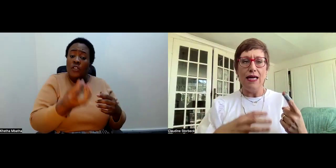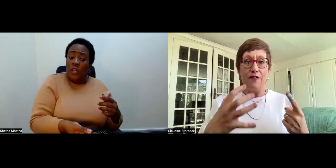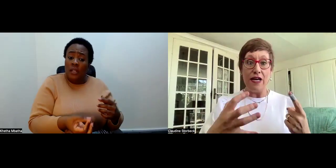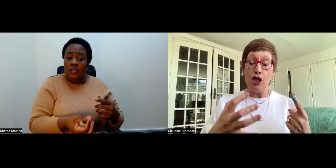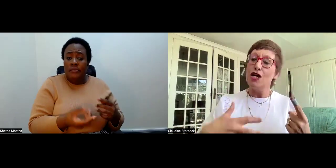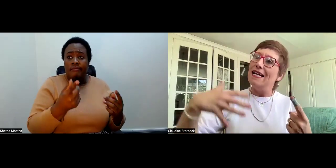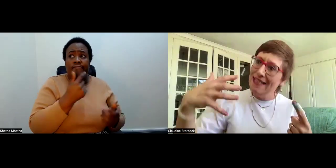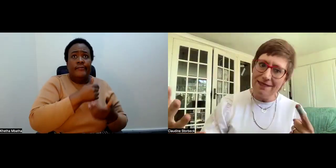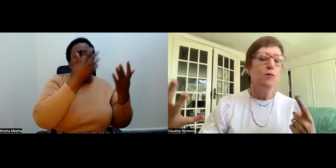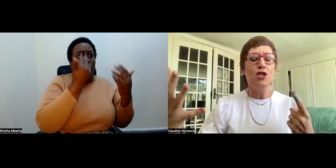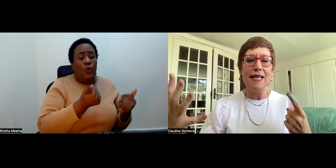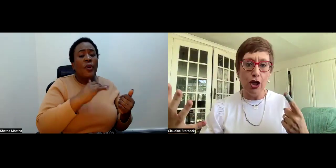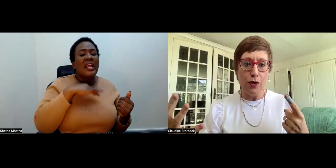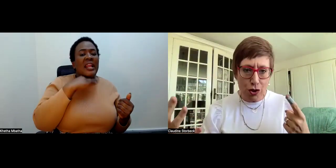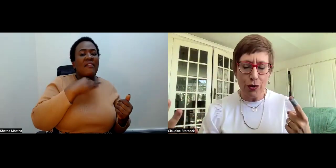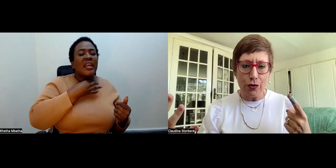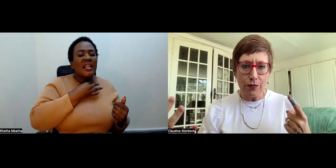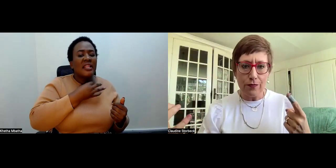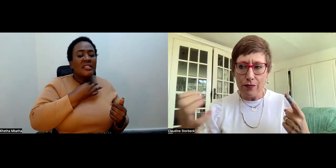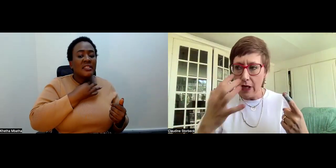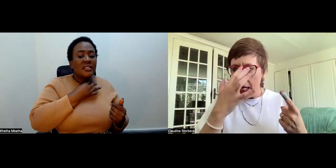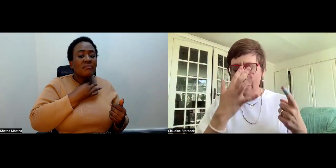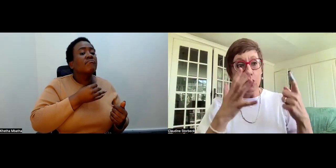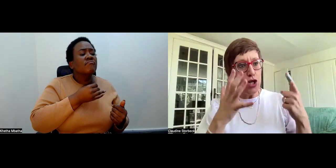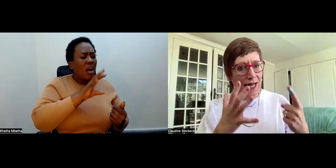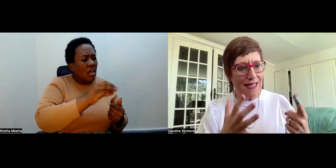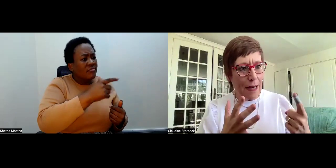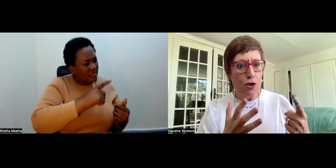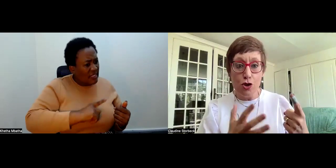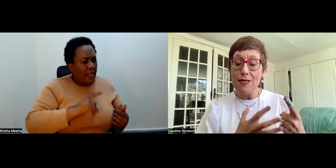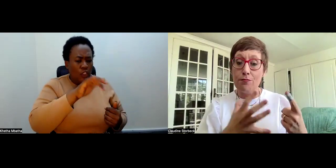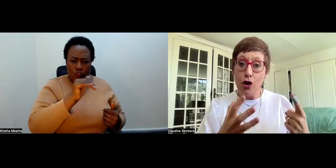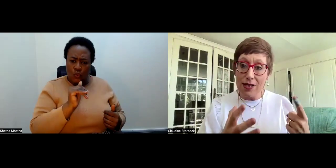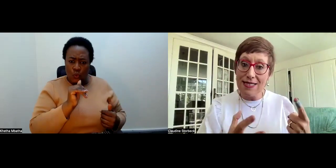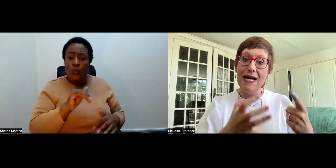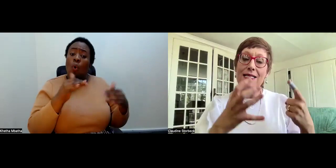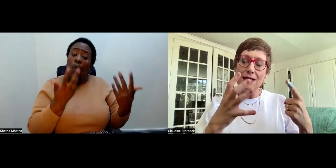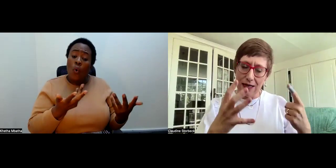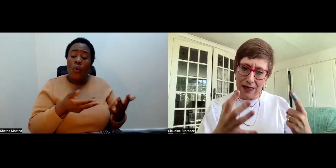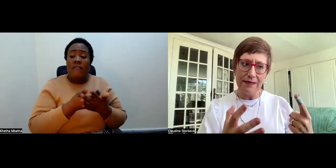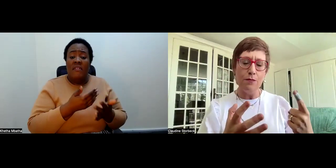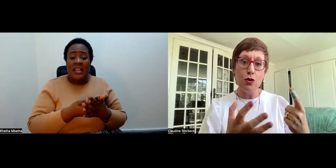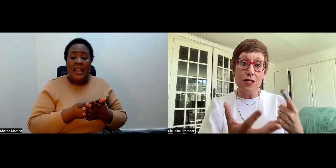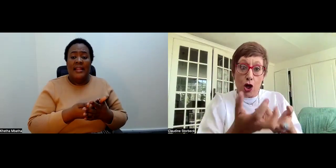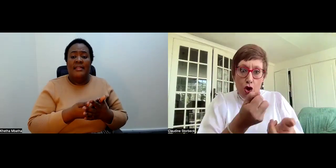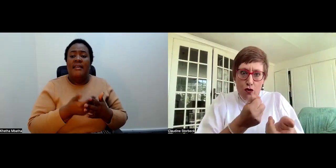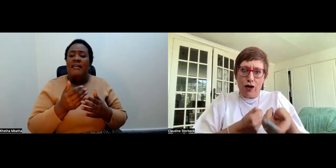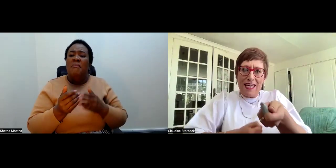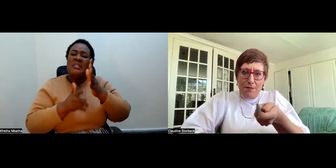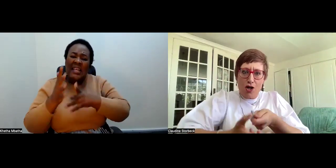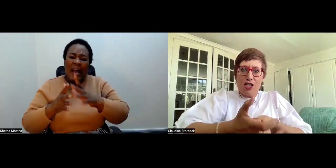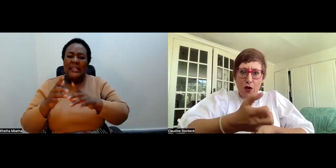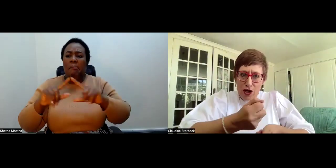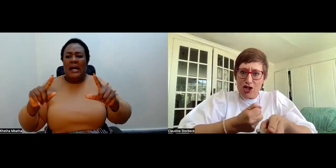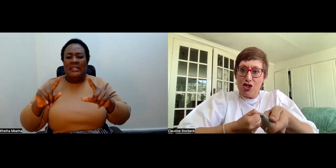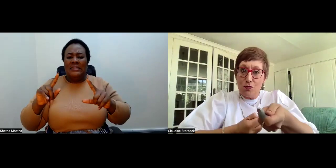know enough English, get them to tell you in Zulu. If your child is able to do some broken signs, let them do it. You've got to